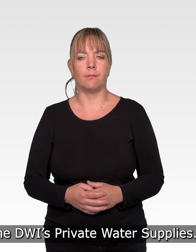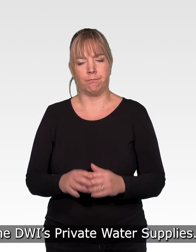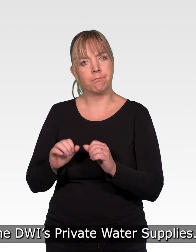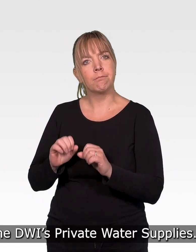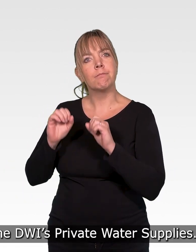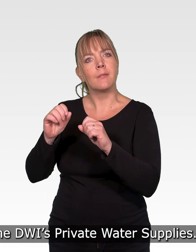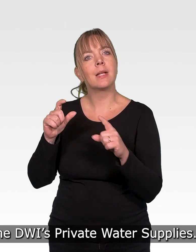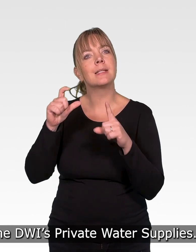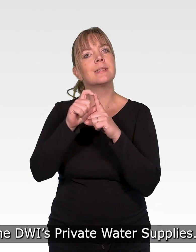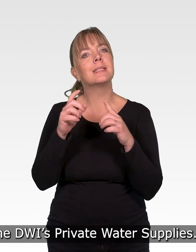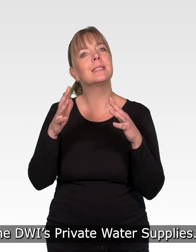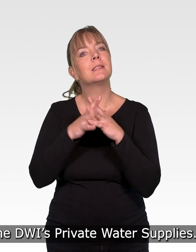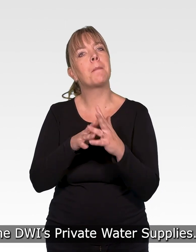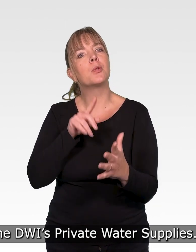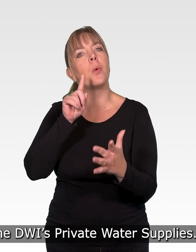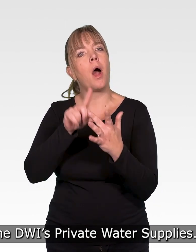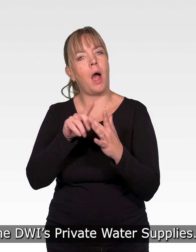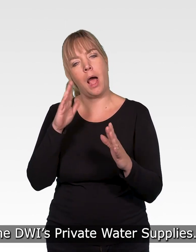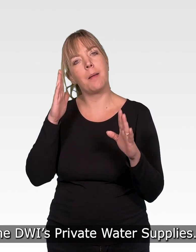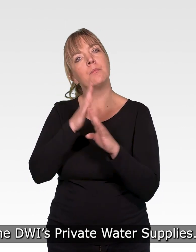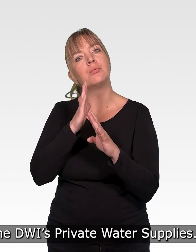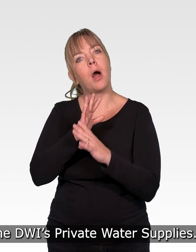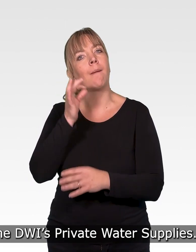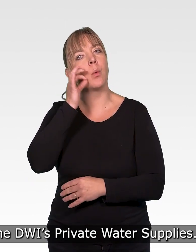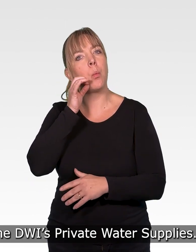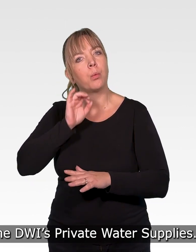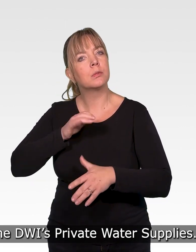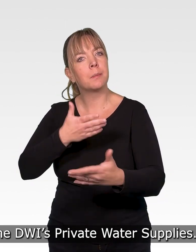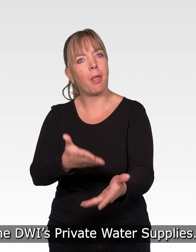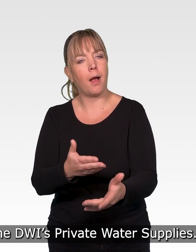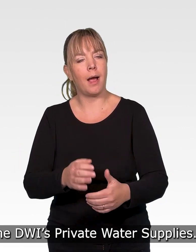The DWI's private water supplies.